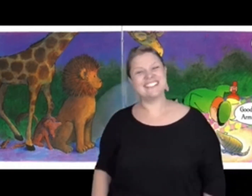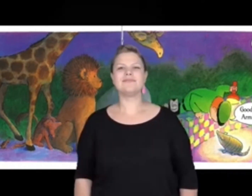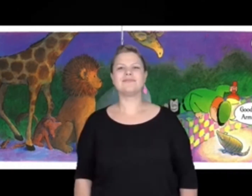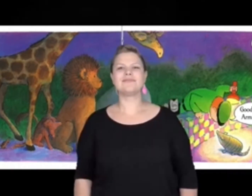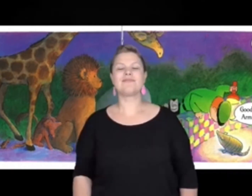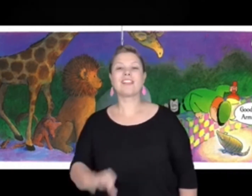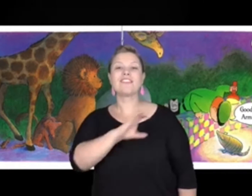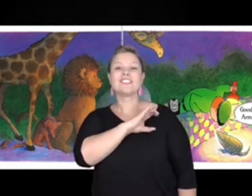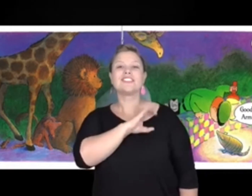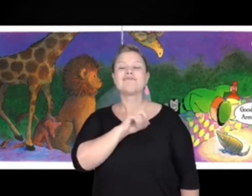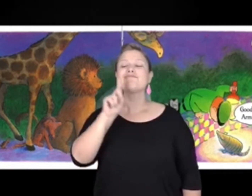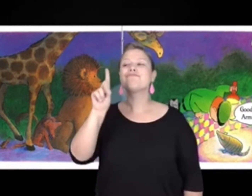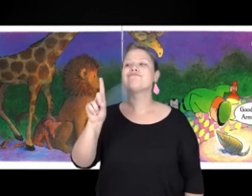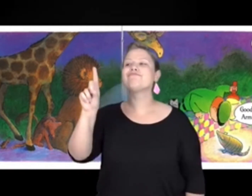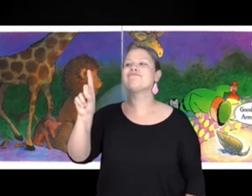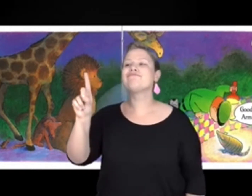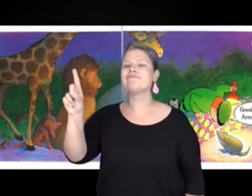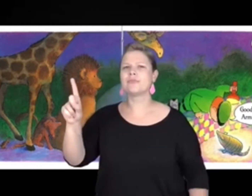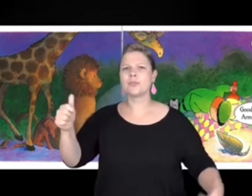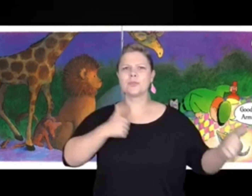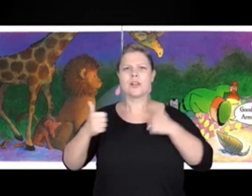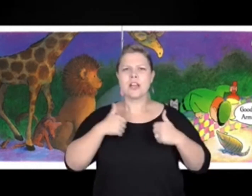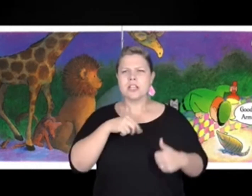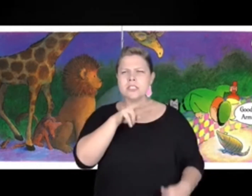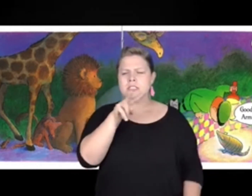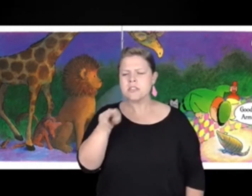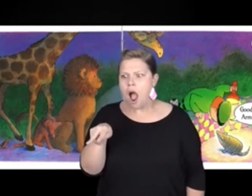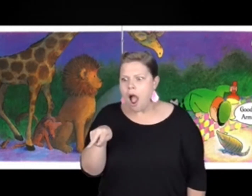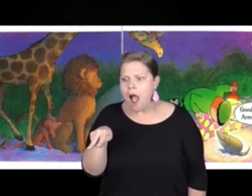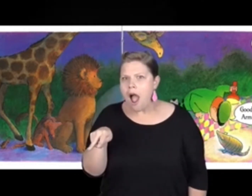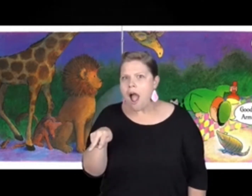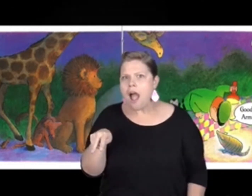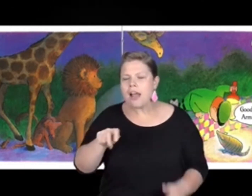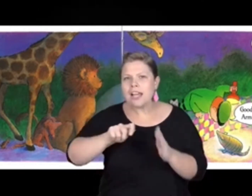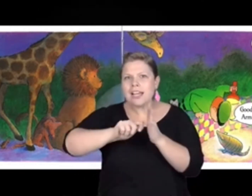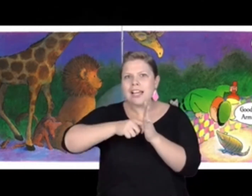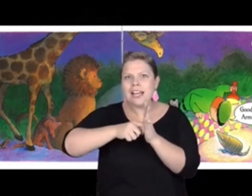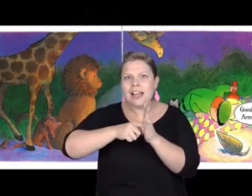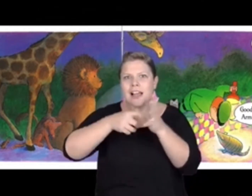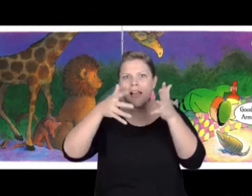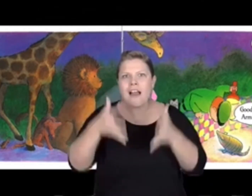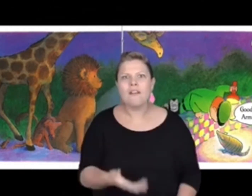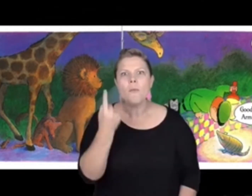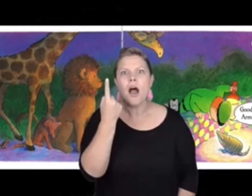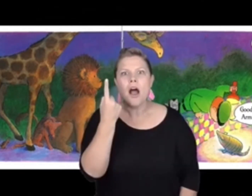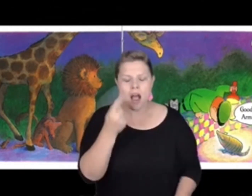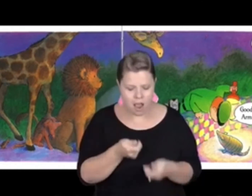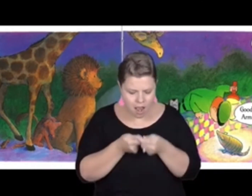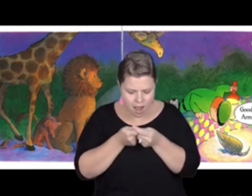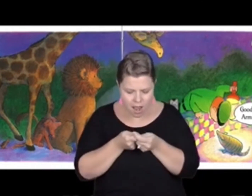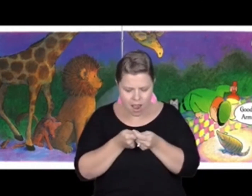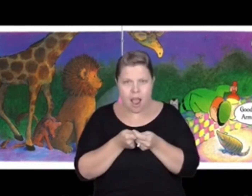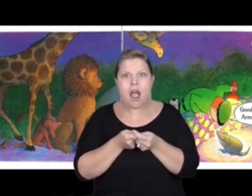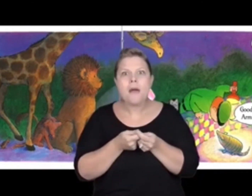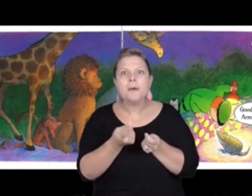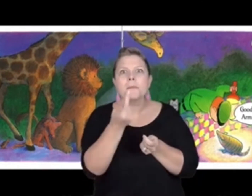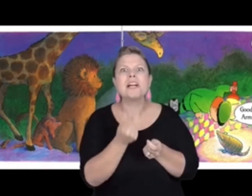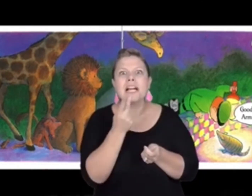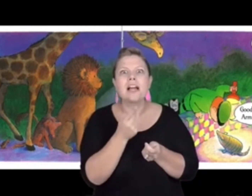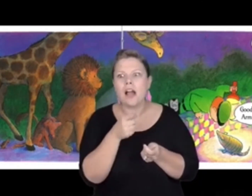"Good night, armadillo." The zookeeper kept walking along. The gorilla looked down at his keys.